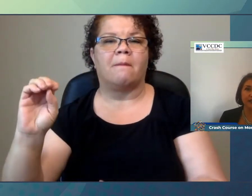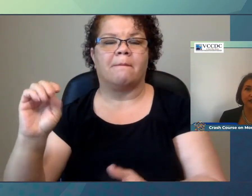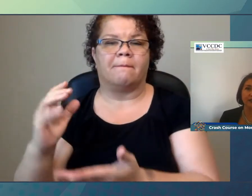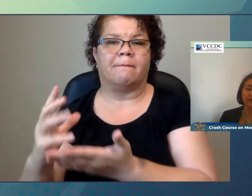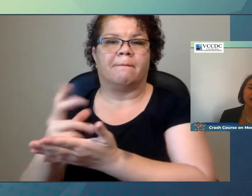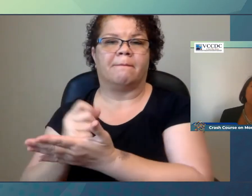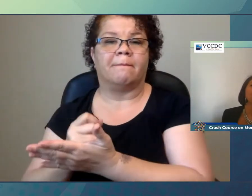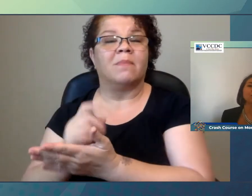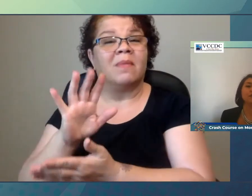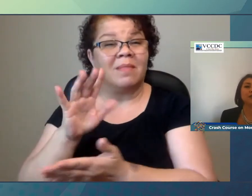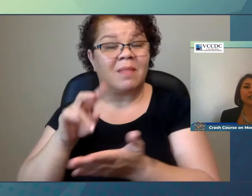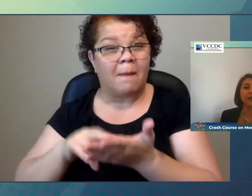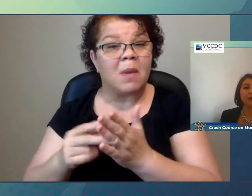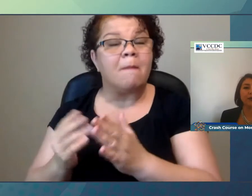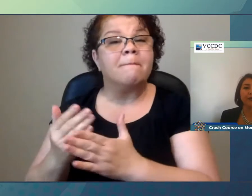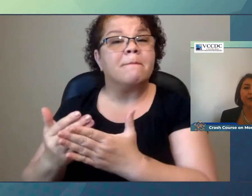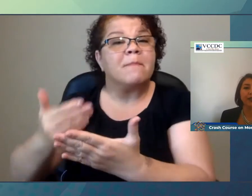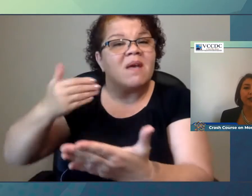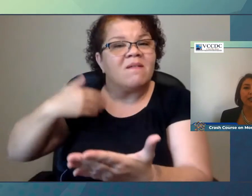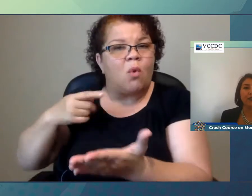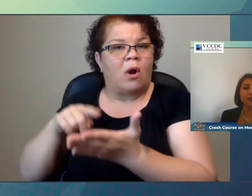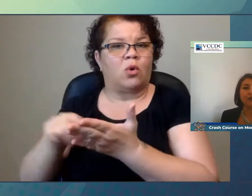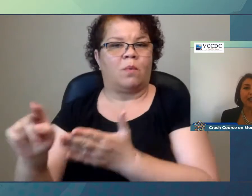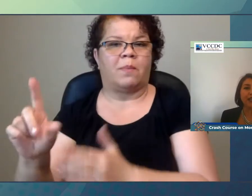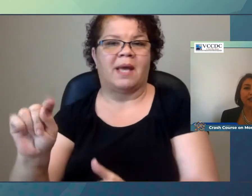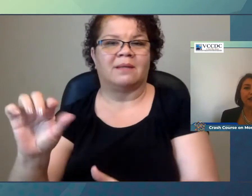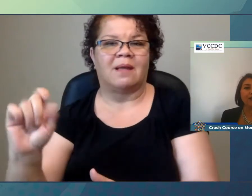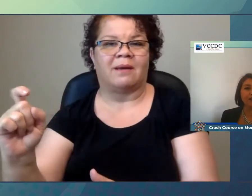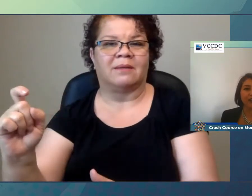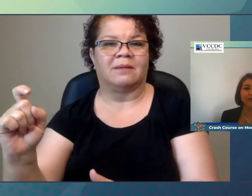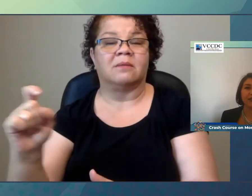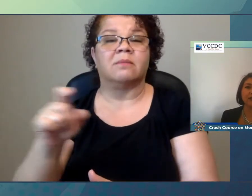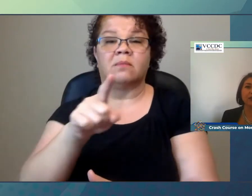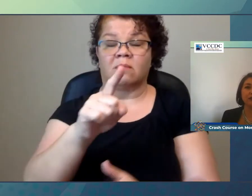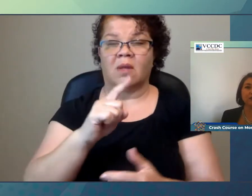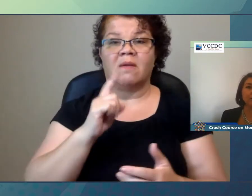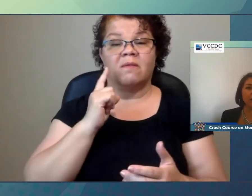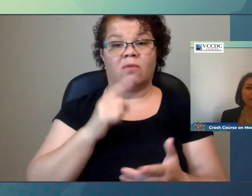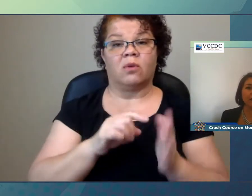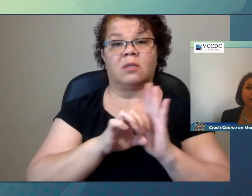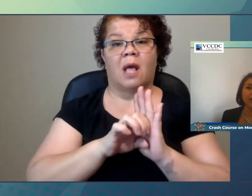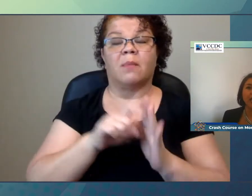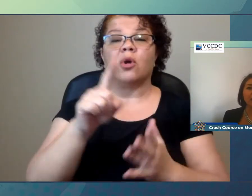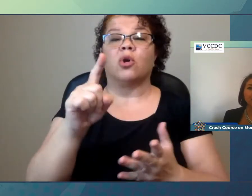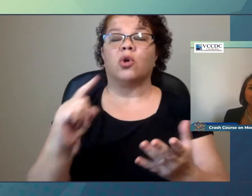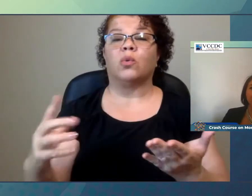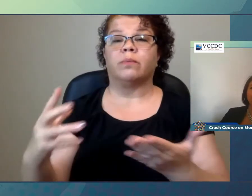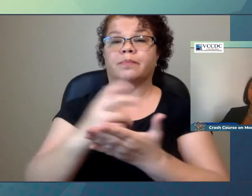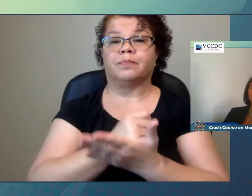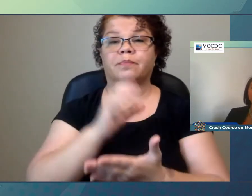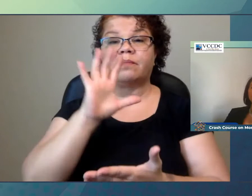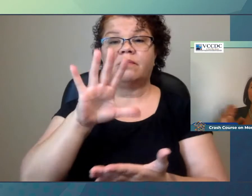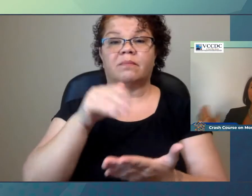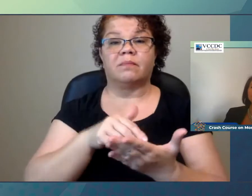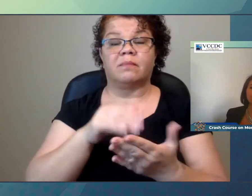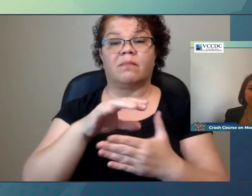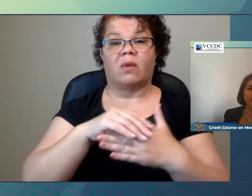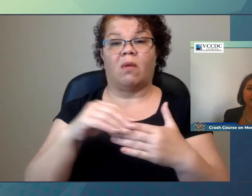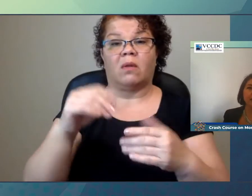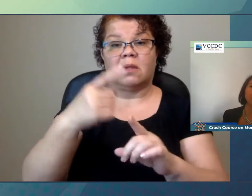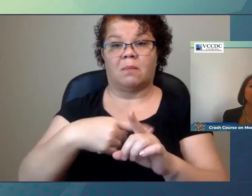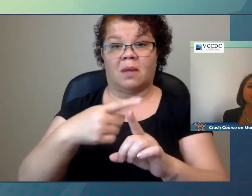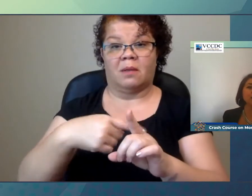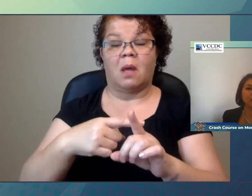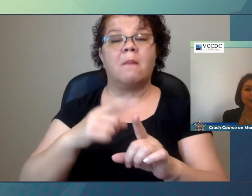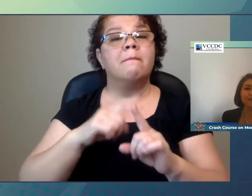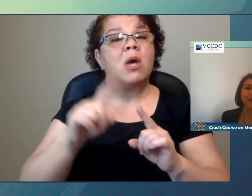before taxes. So for example, if you made $5,000 a month and you had a total